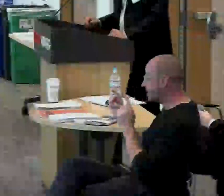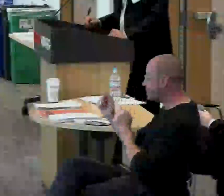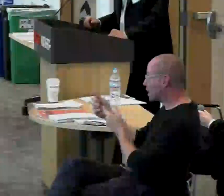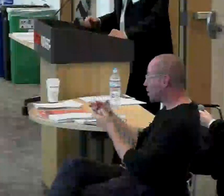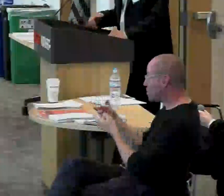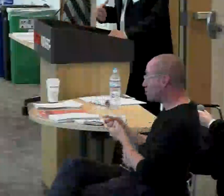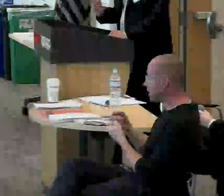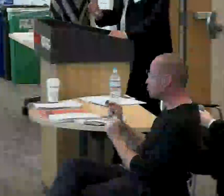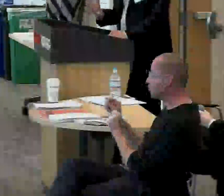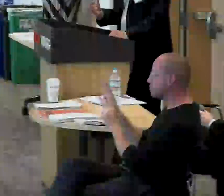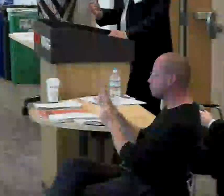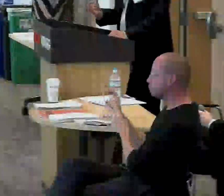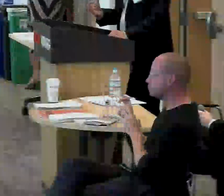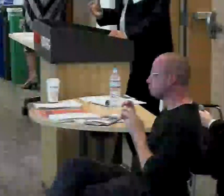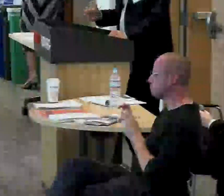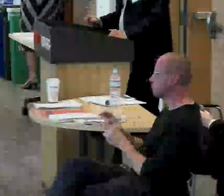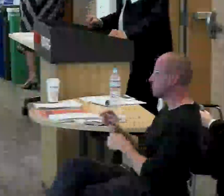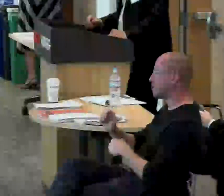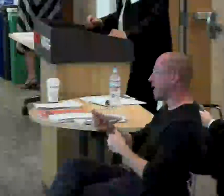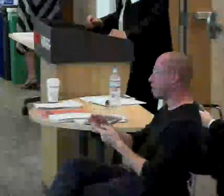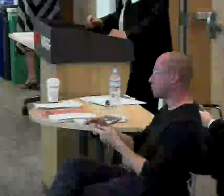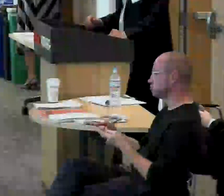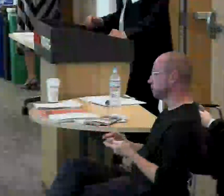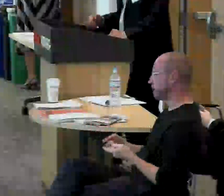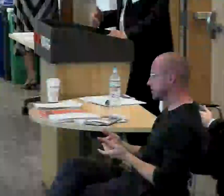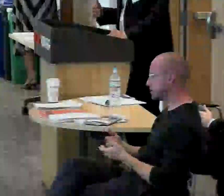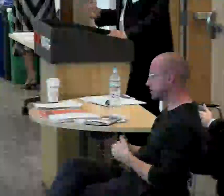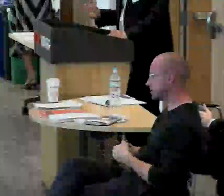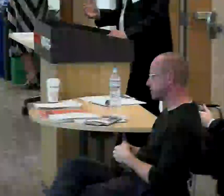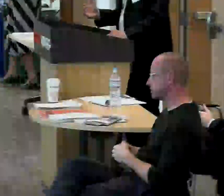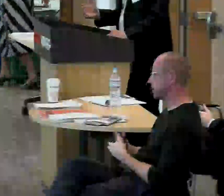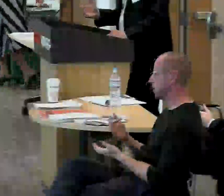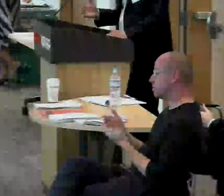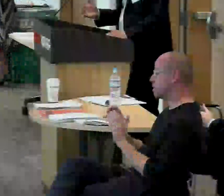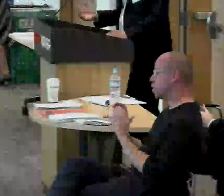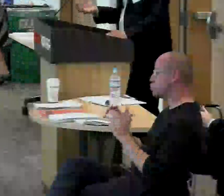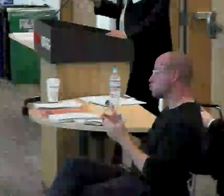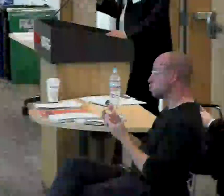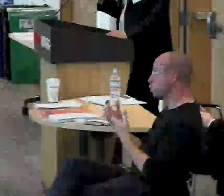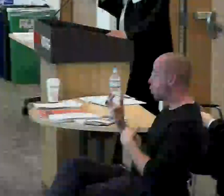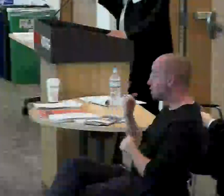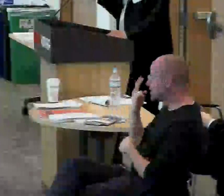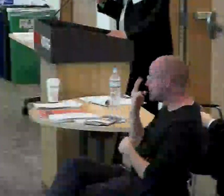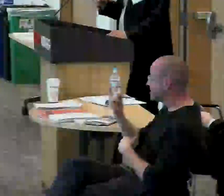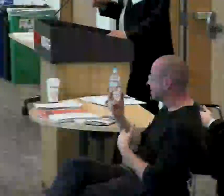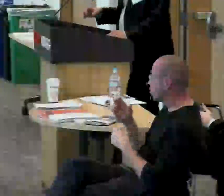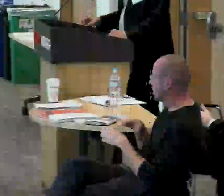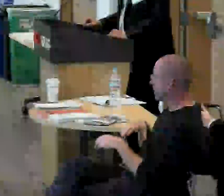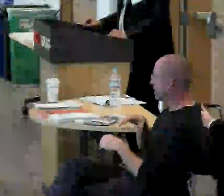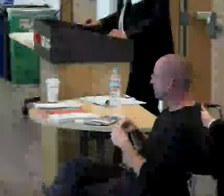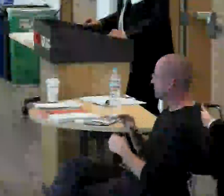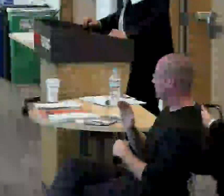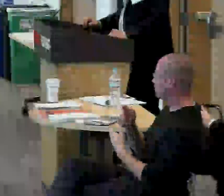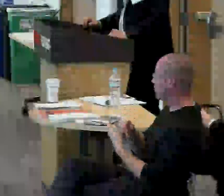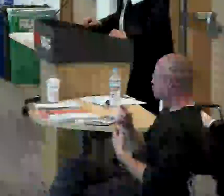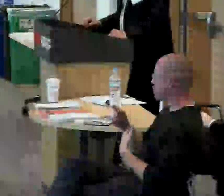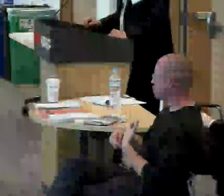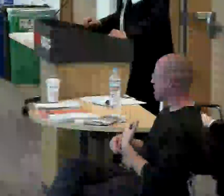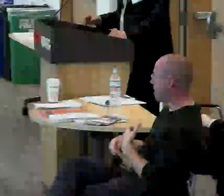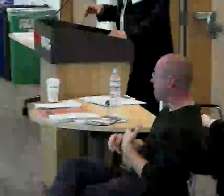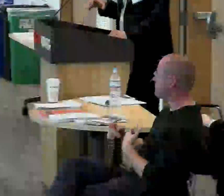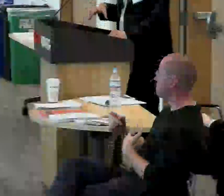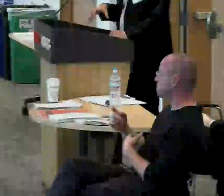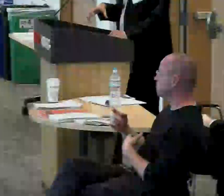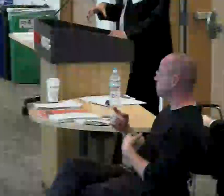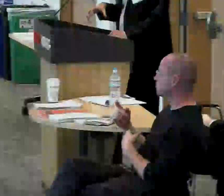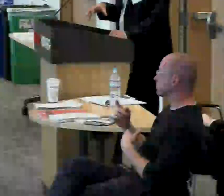on a national level through groups that are seeking to build on this and bring them, kind of drill down as much as we can